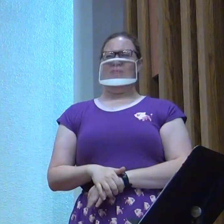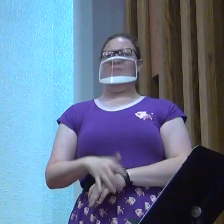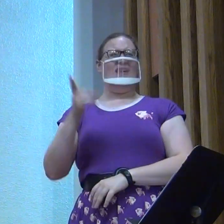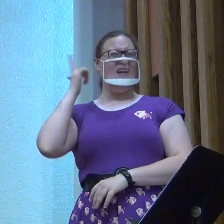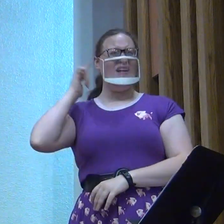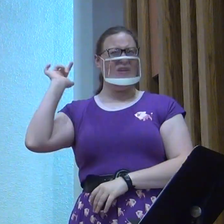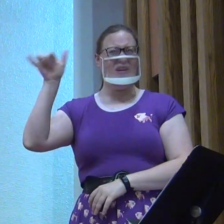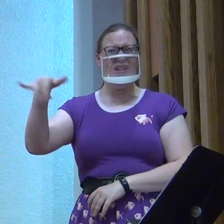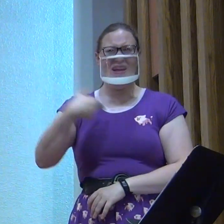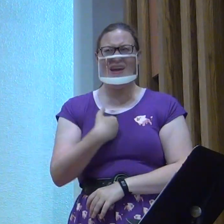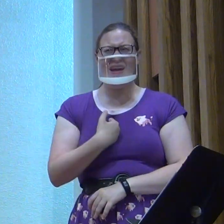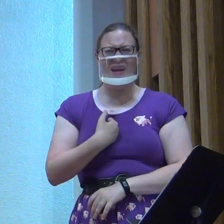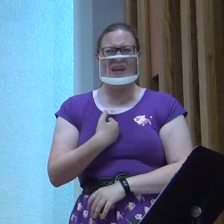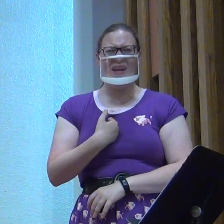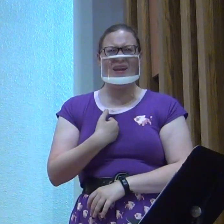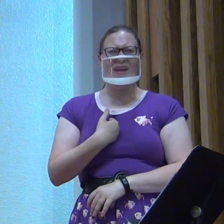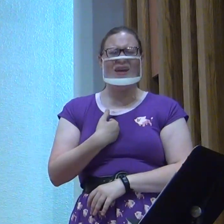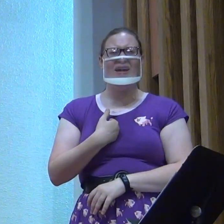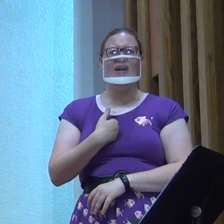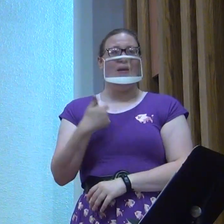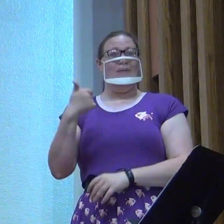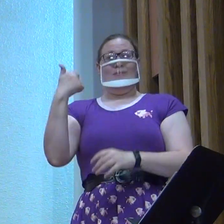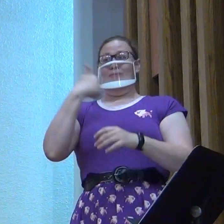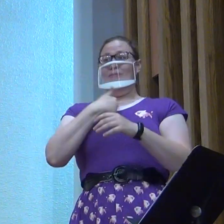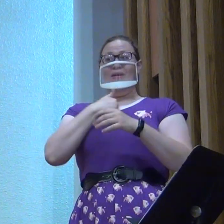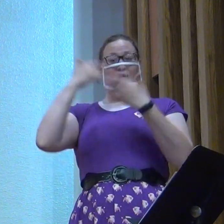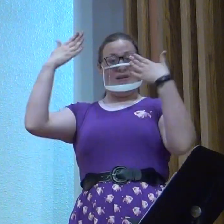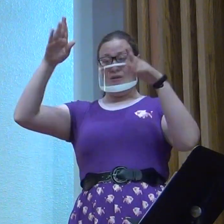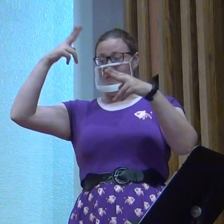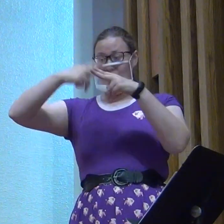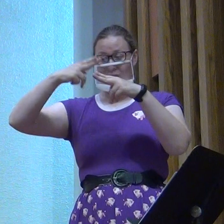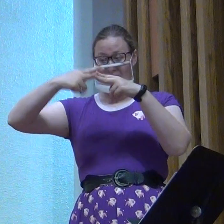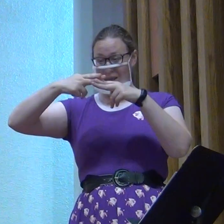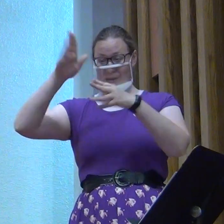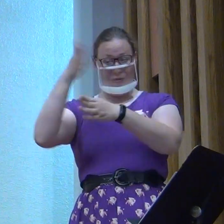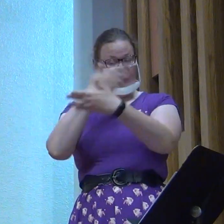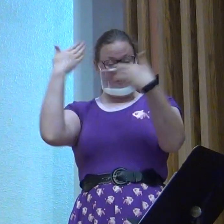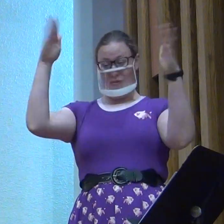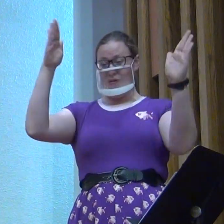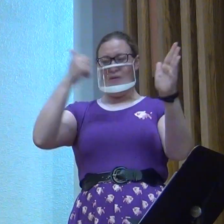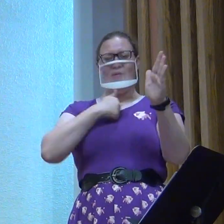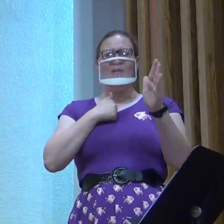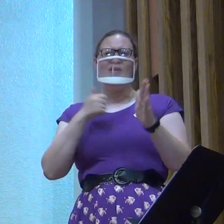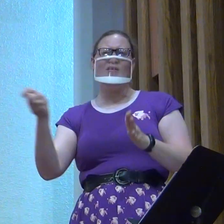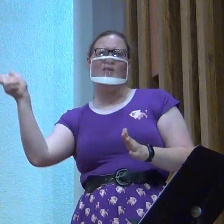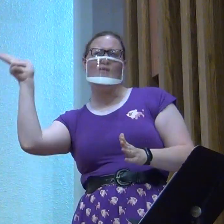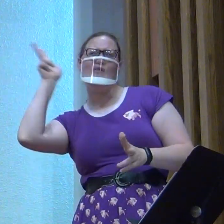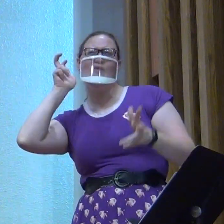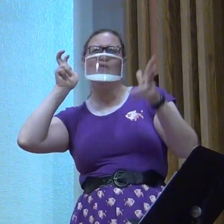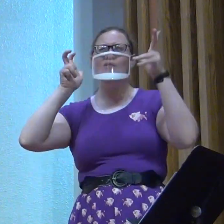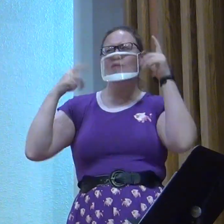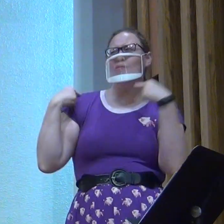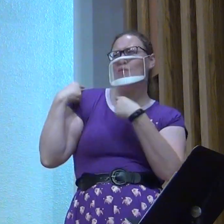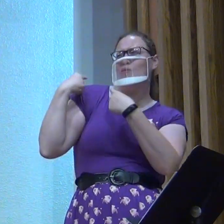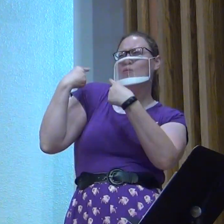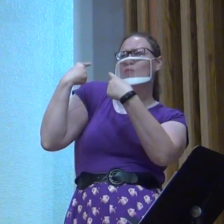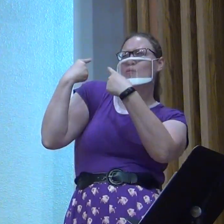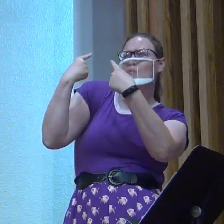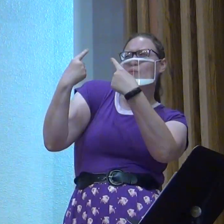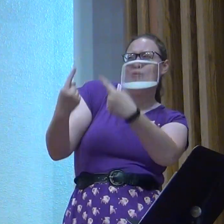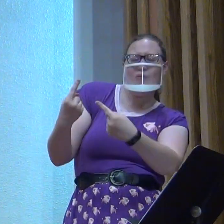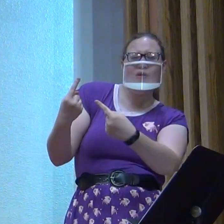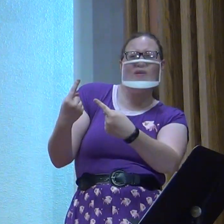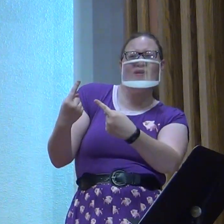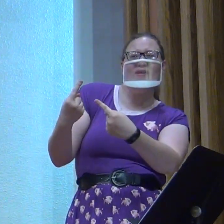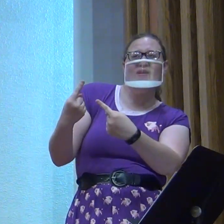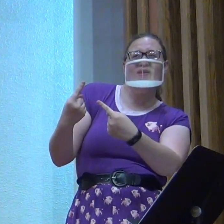I heard that. I didn't know the name of the song, but I had heard it so many times since